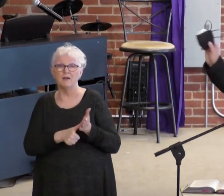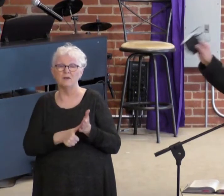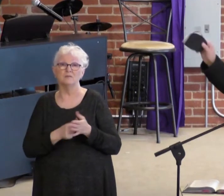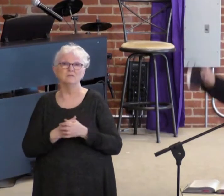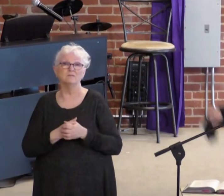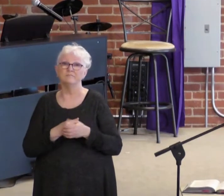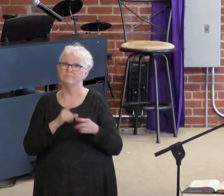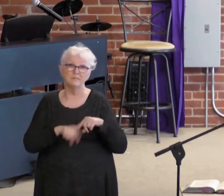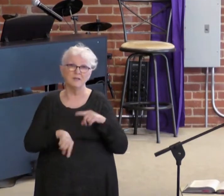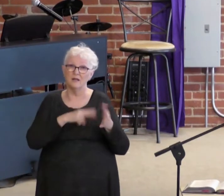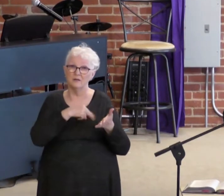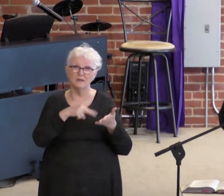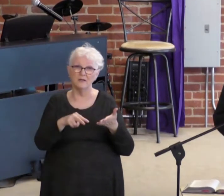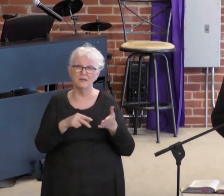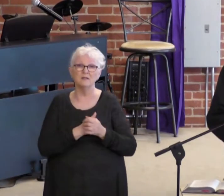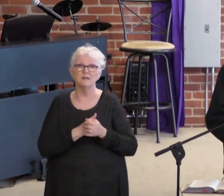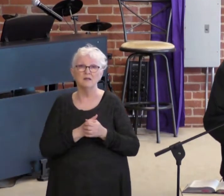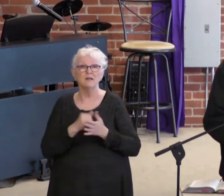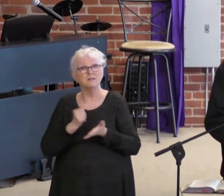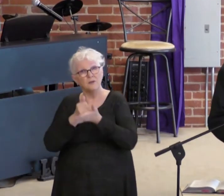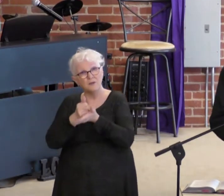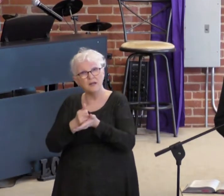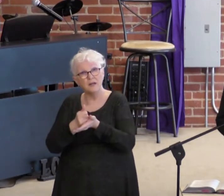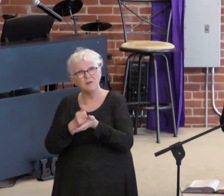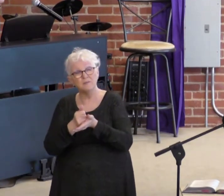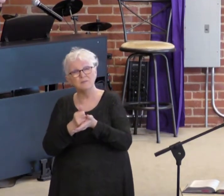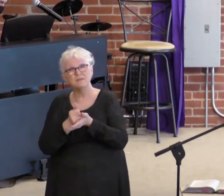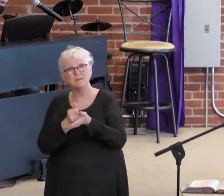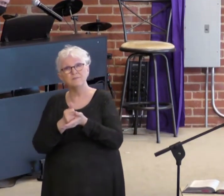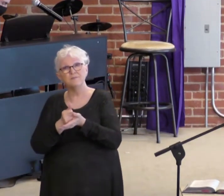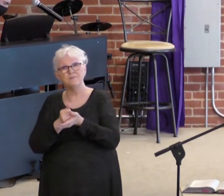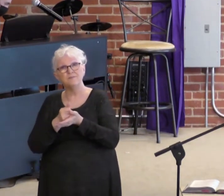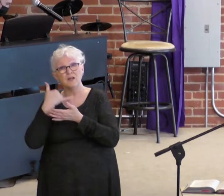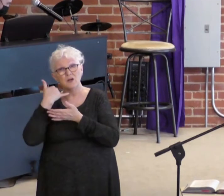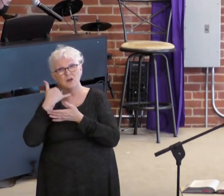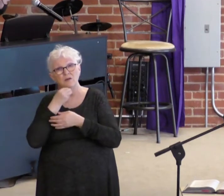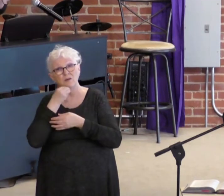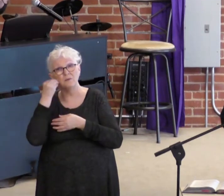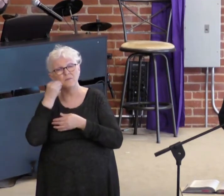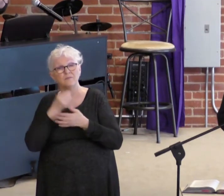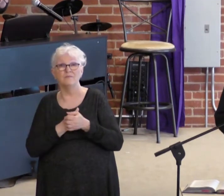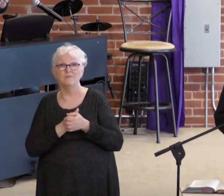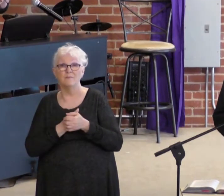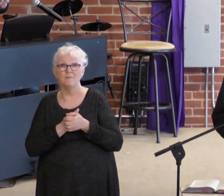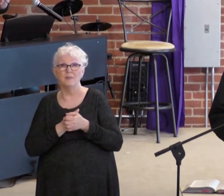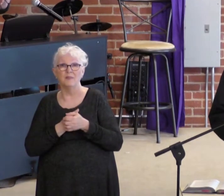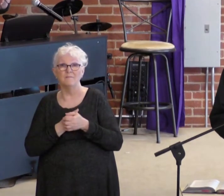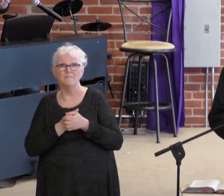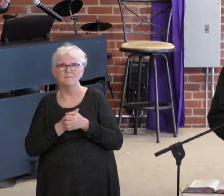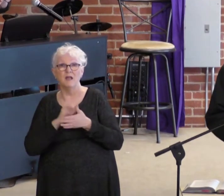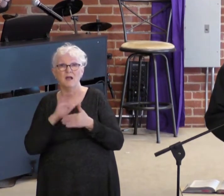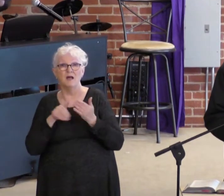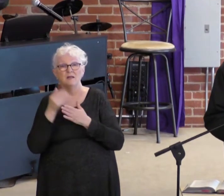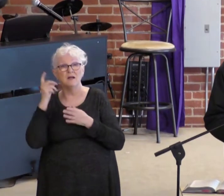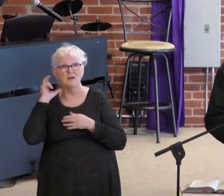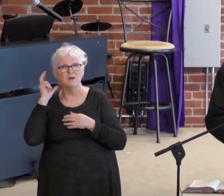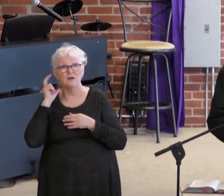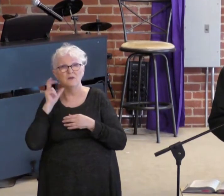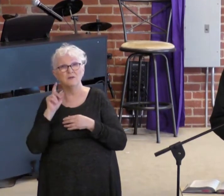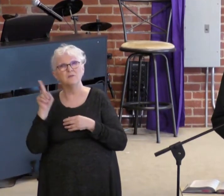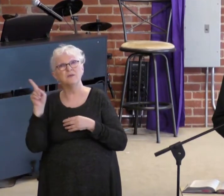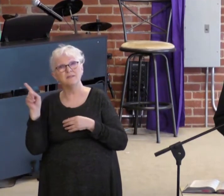But we helped him dial home, and I remember he called, and all I heard was this side